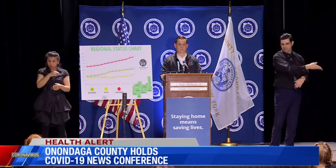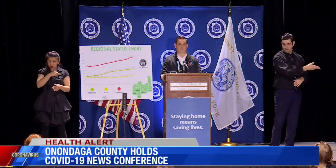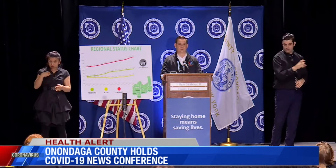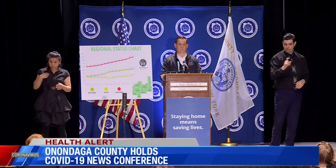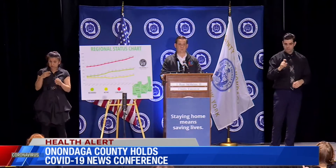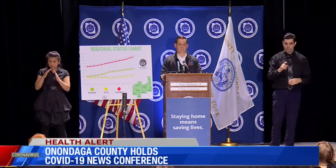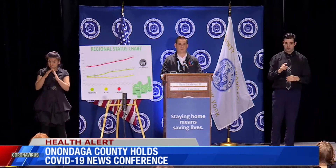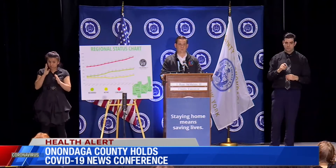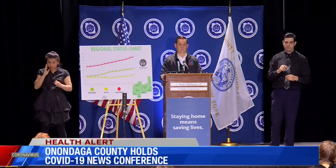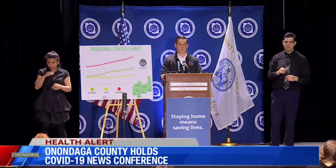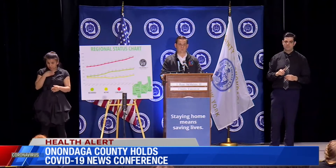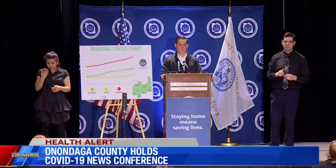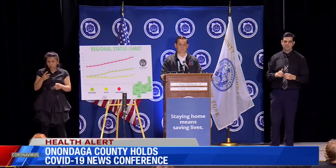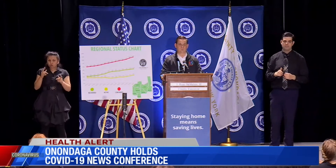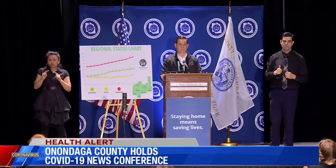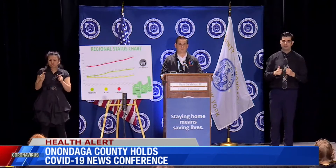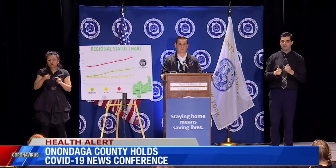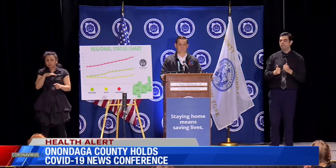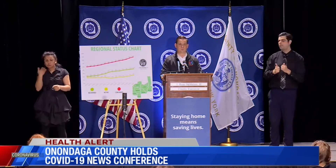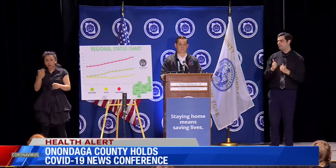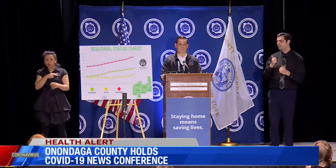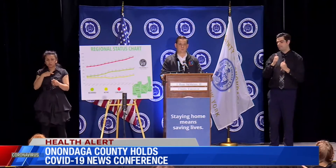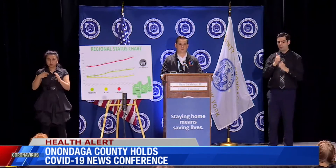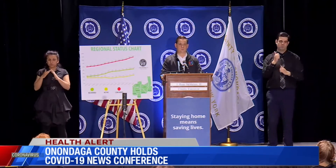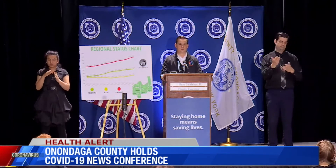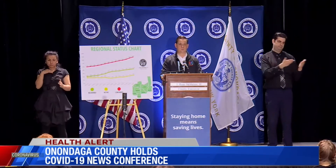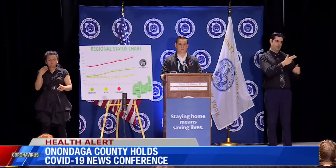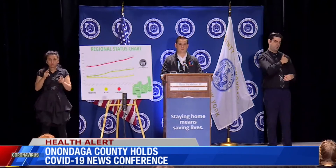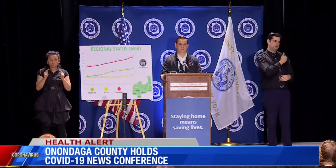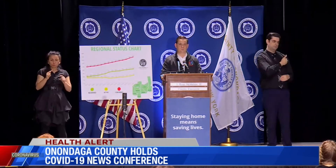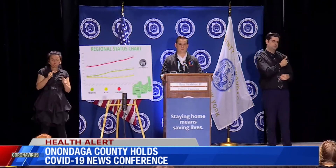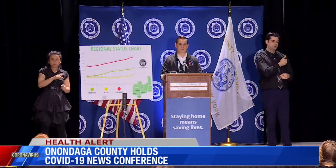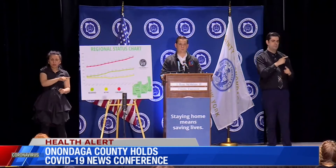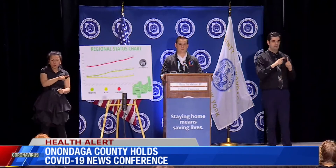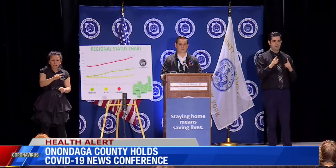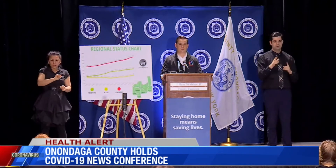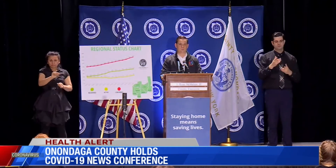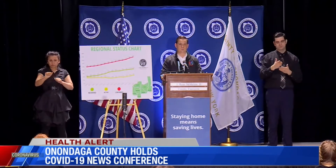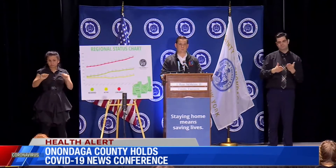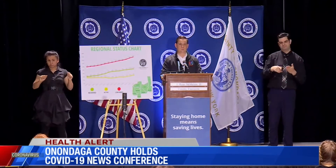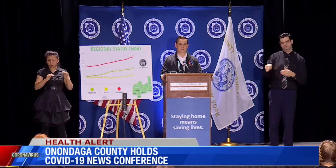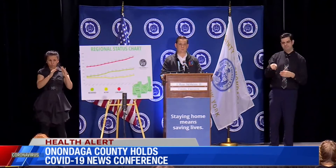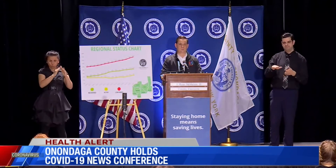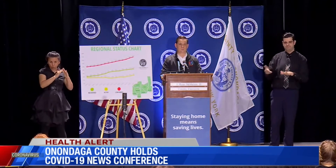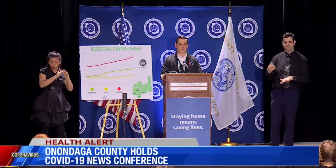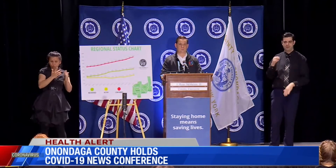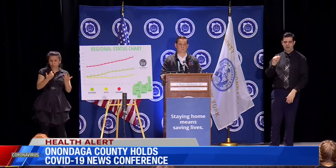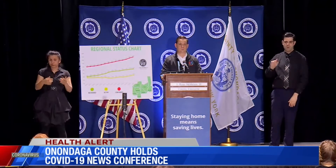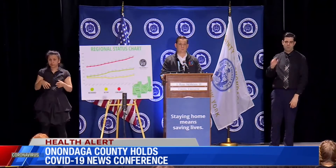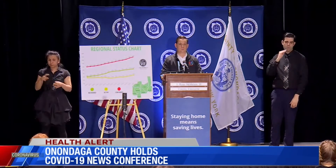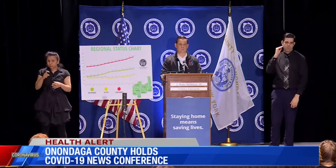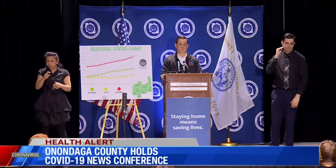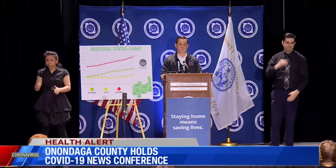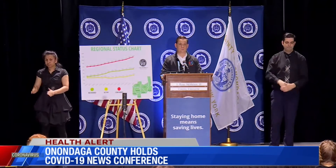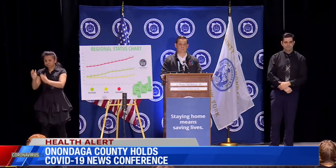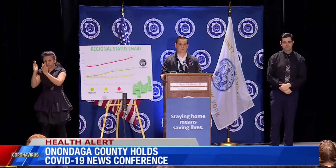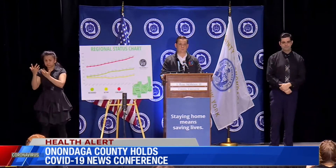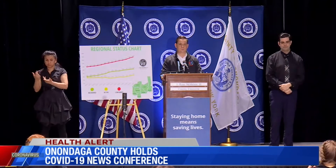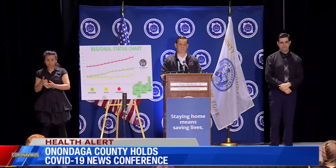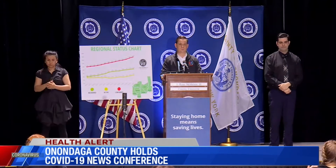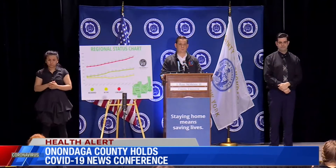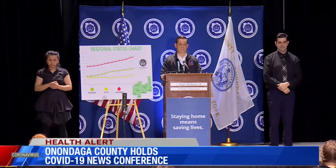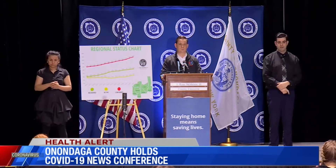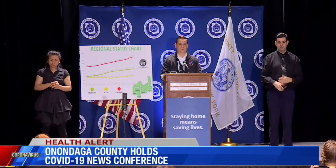I guess the reason statistically for that is there may be deaths that aren't accounted for in hospitalizations before they